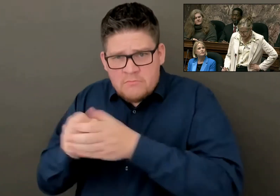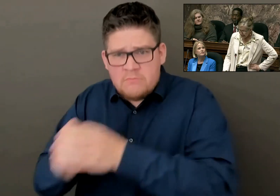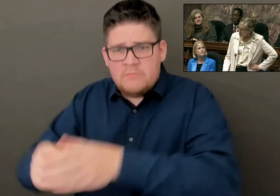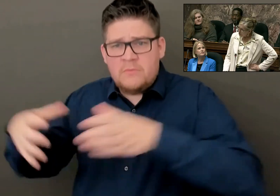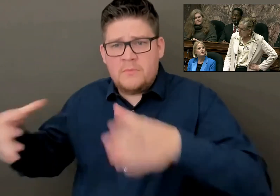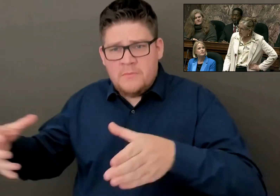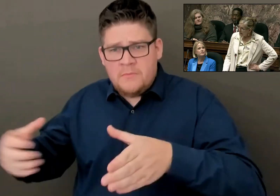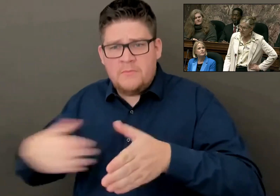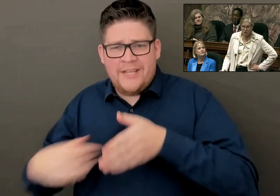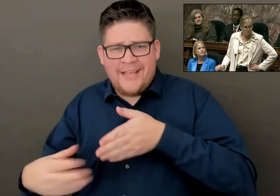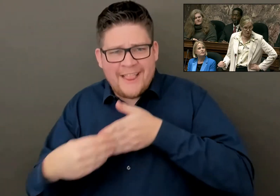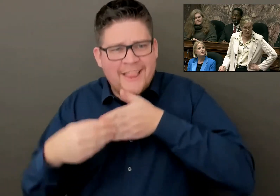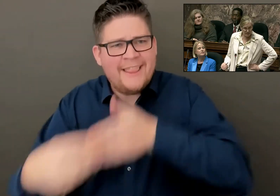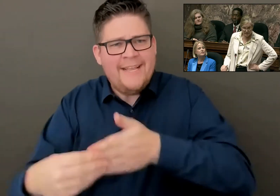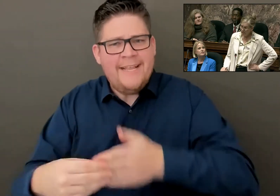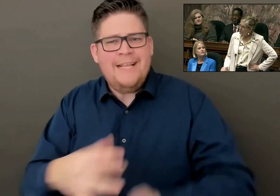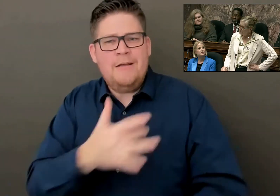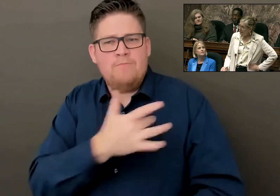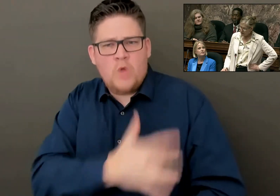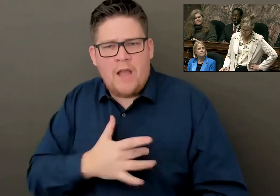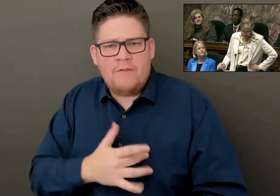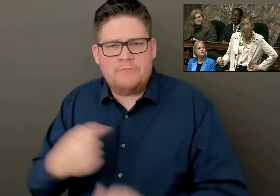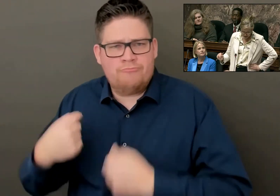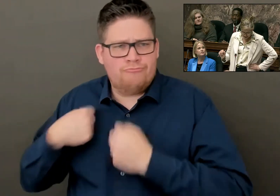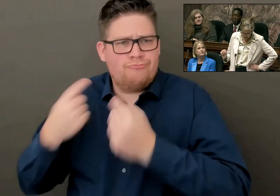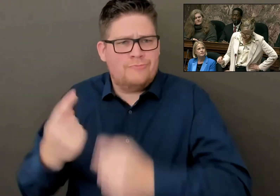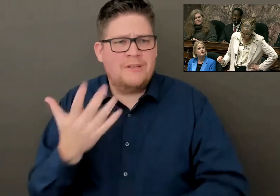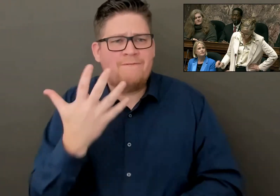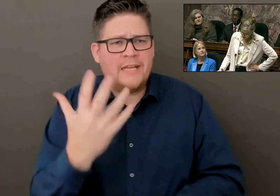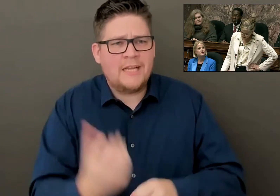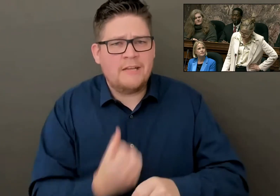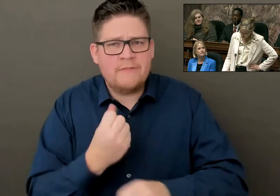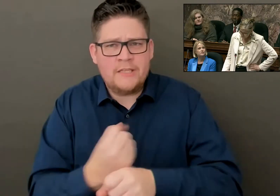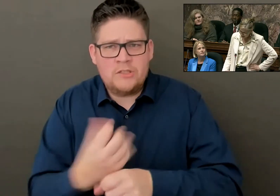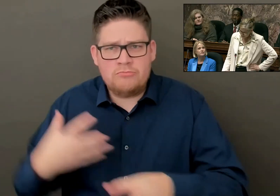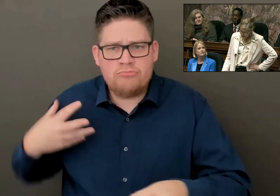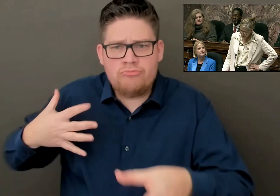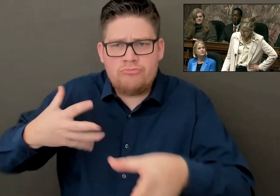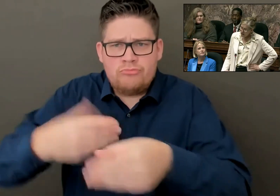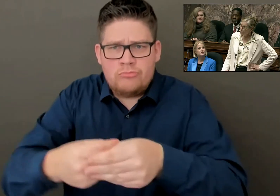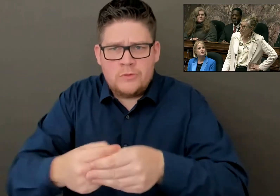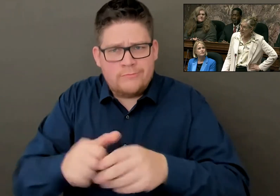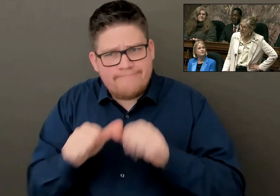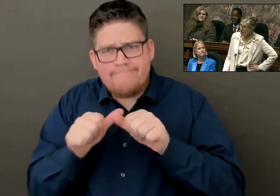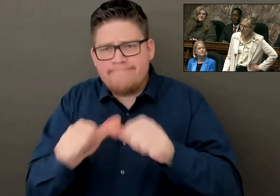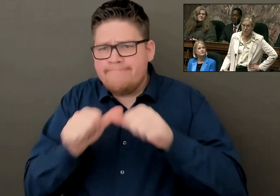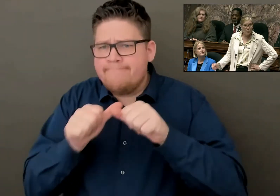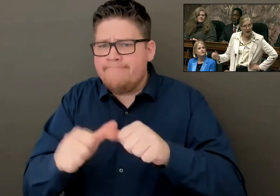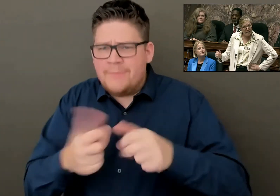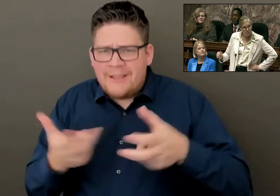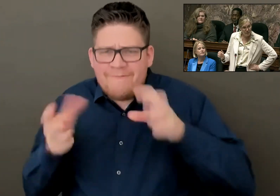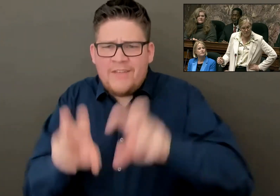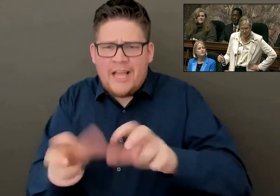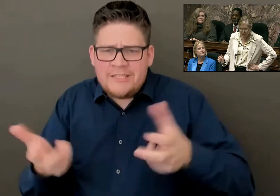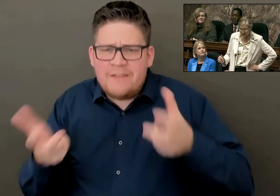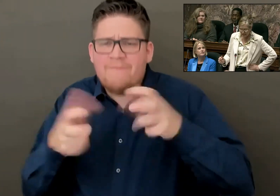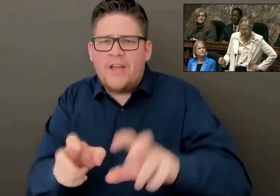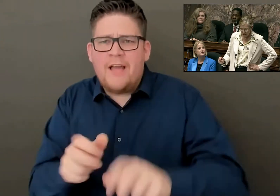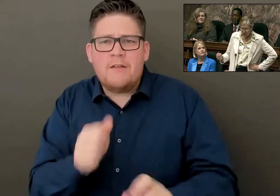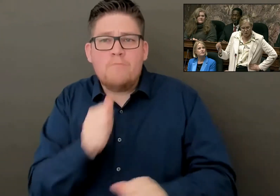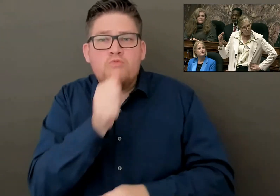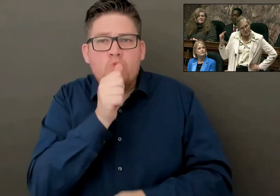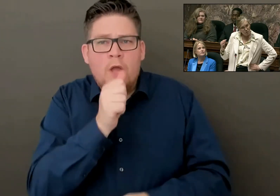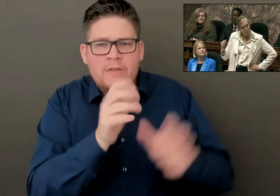and continues to leverage private sector investment, significant private sector investment, and will continue to do so as we